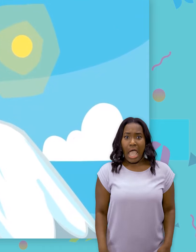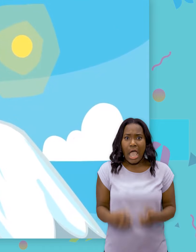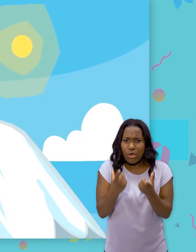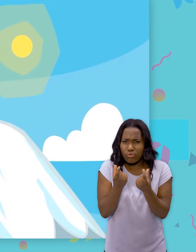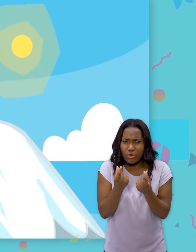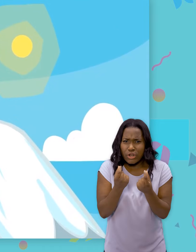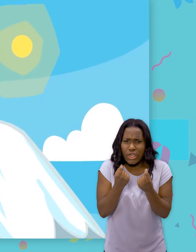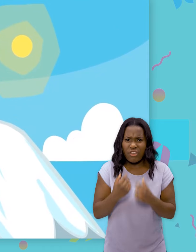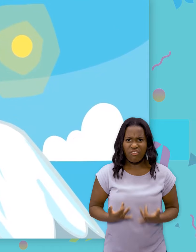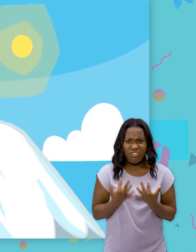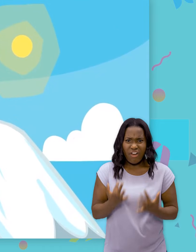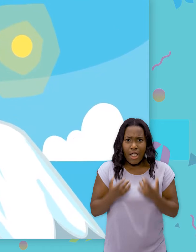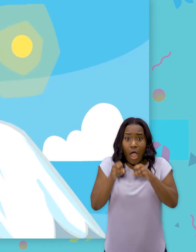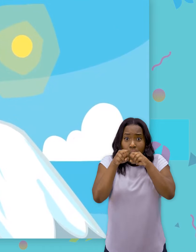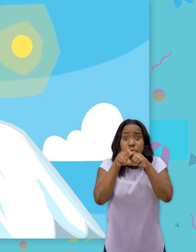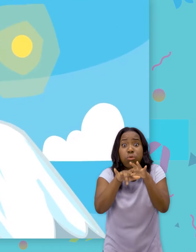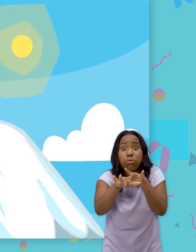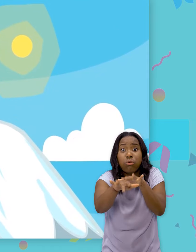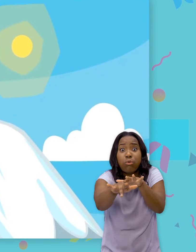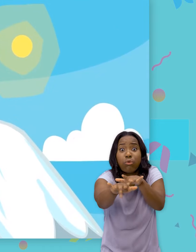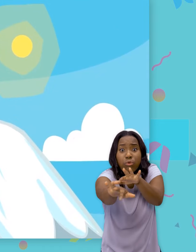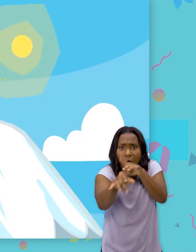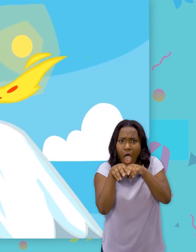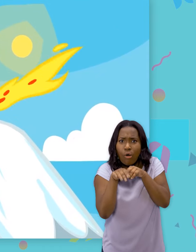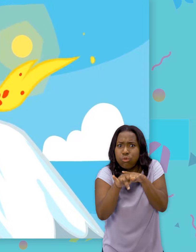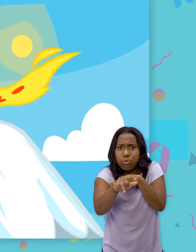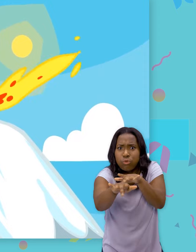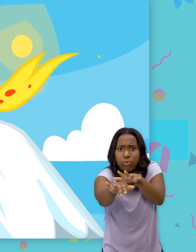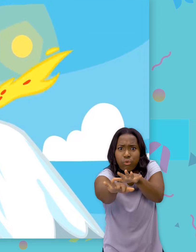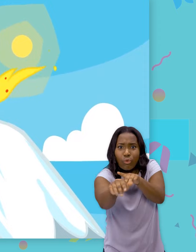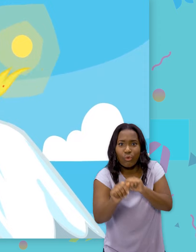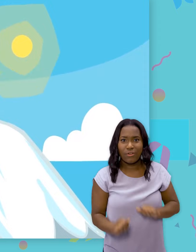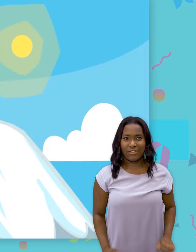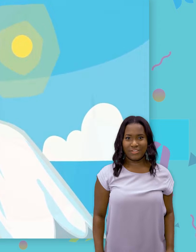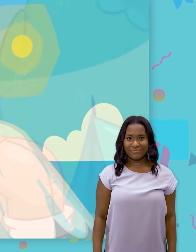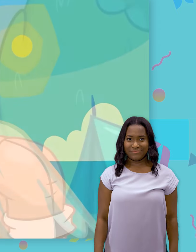They can breathe out fire from their mouths.